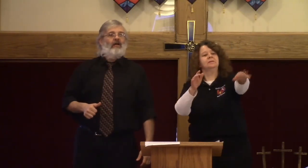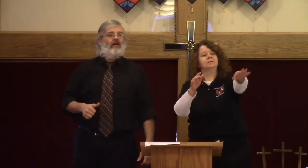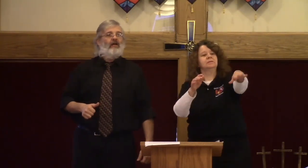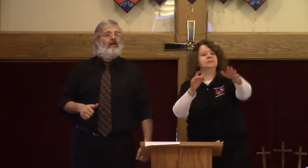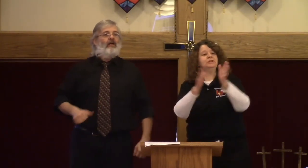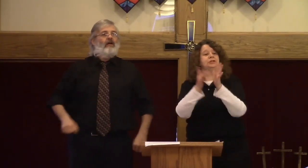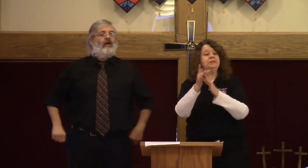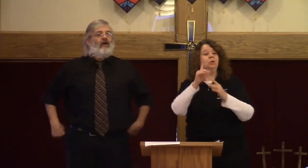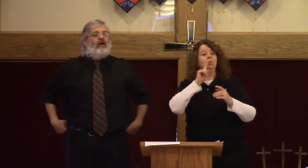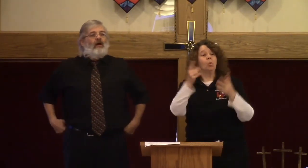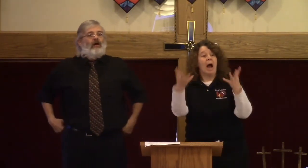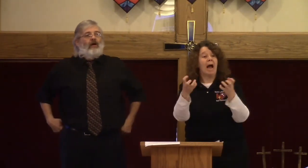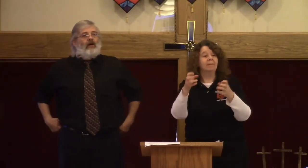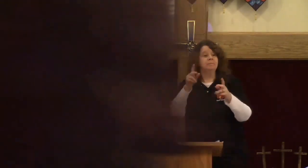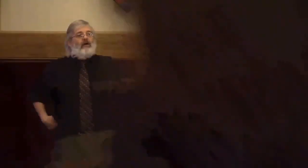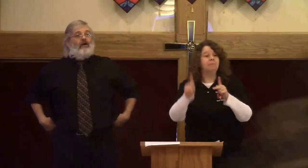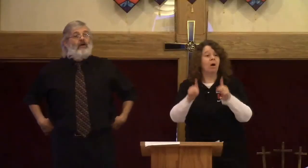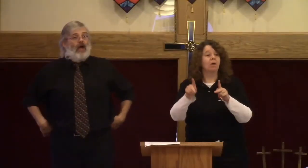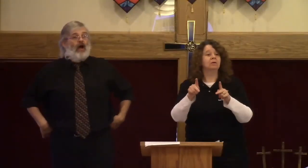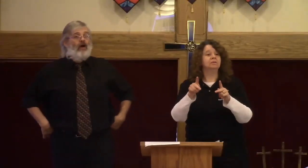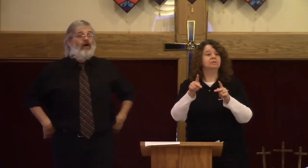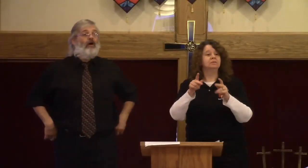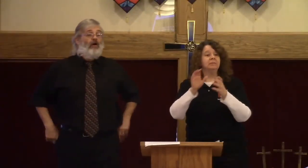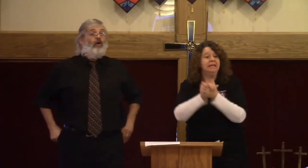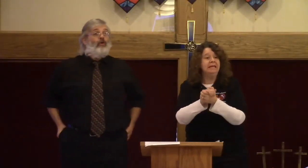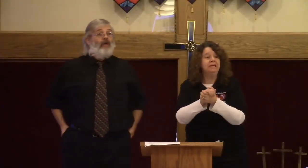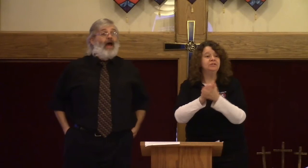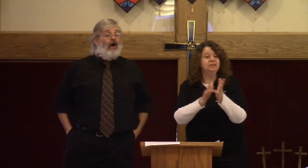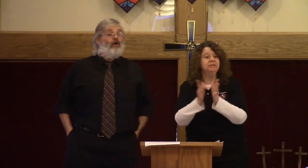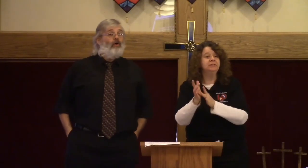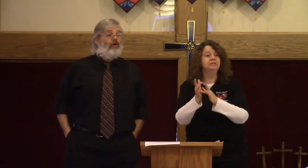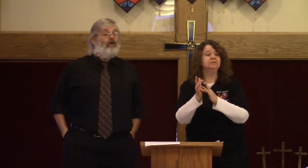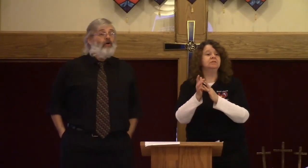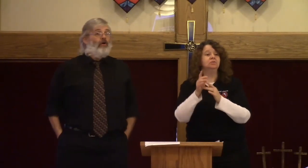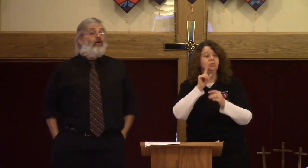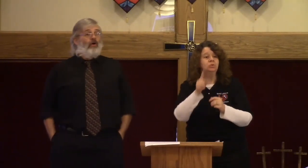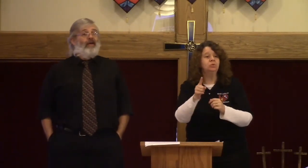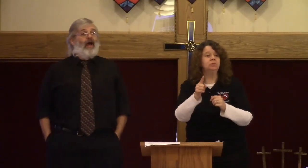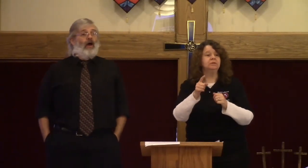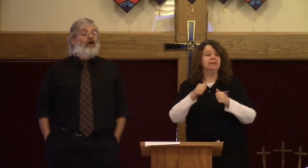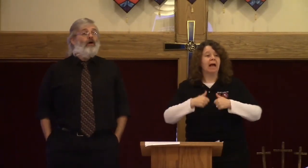Yeah.